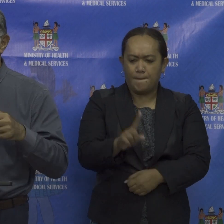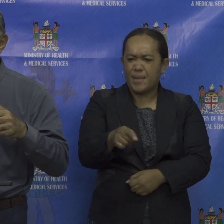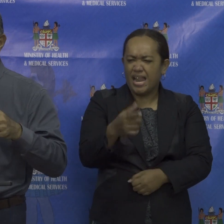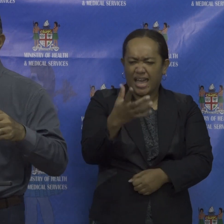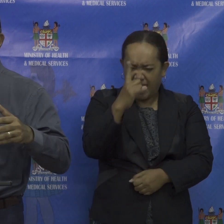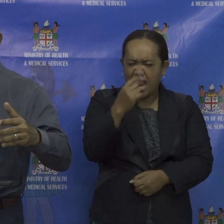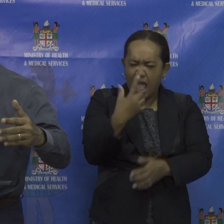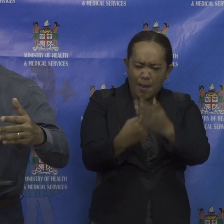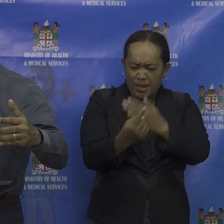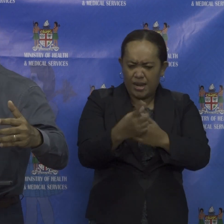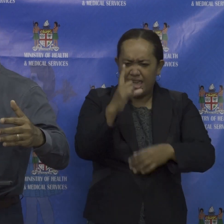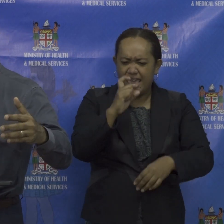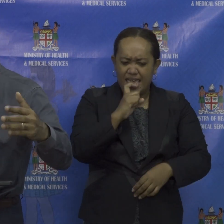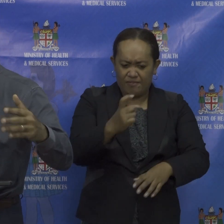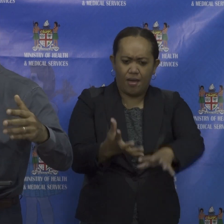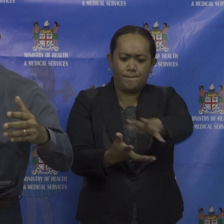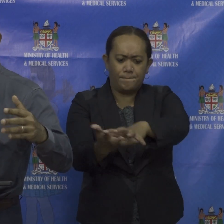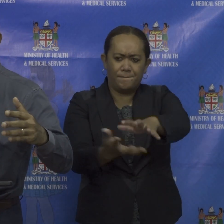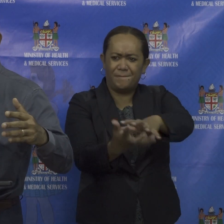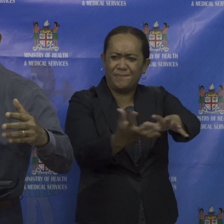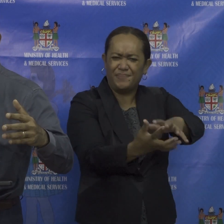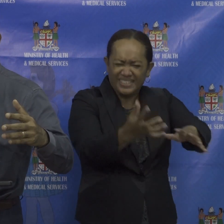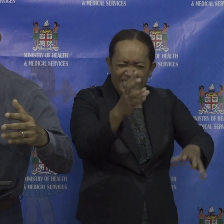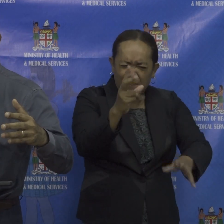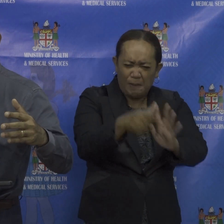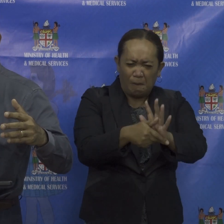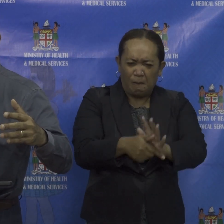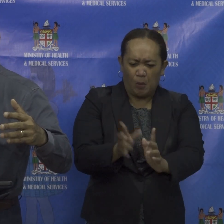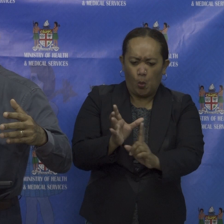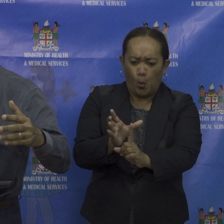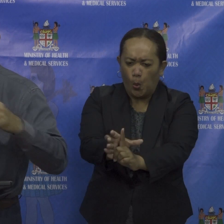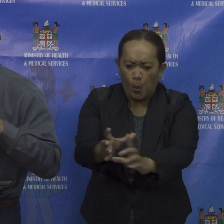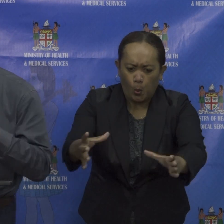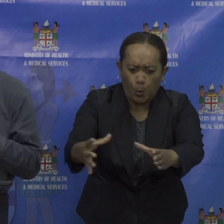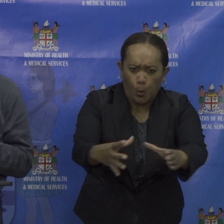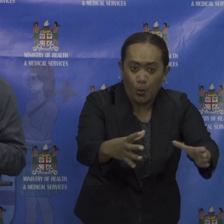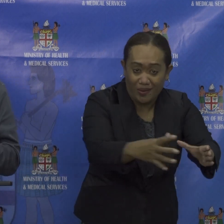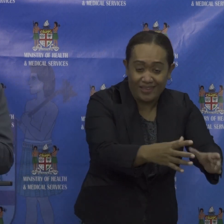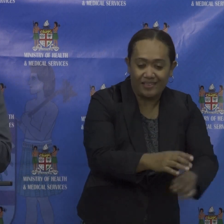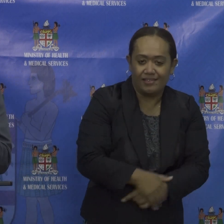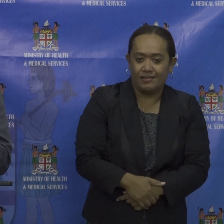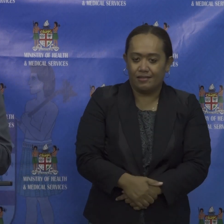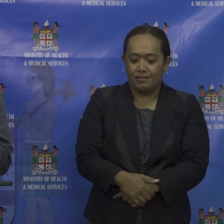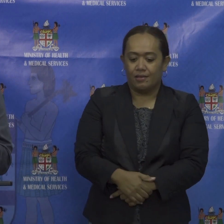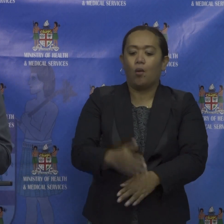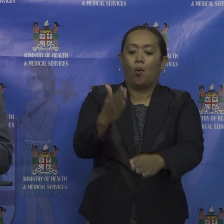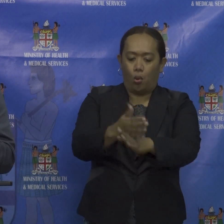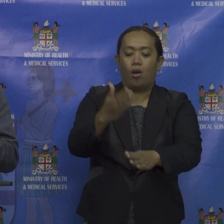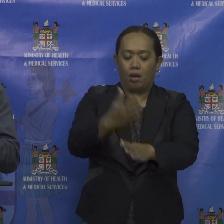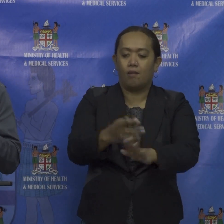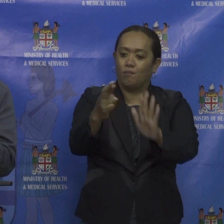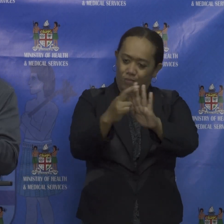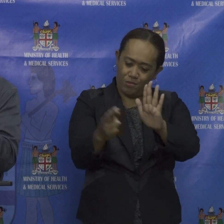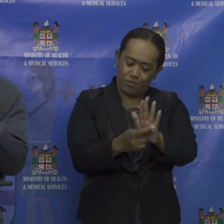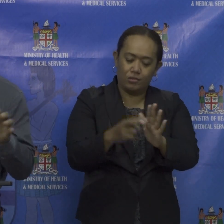that's happening in the time while they are in quarantine. I mean, the quarantine facility had worked a protocol